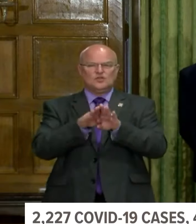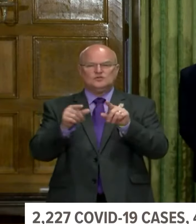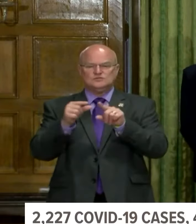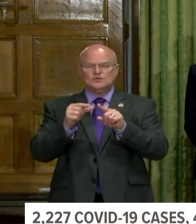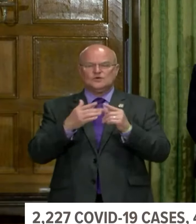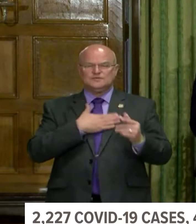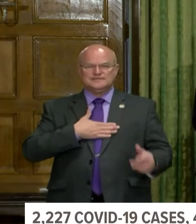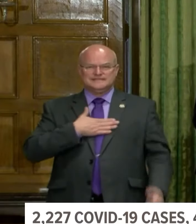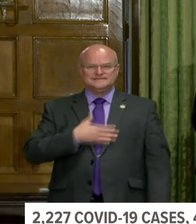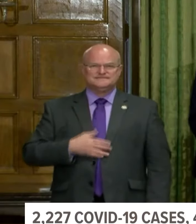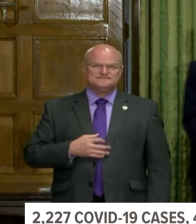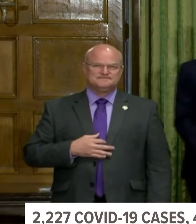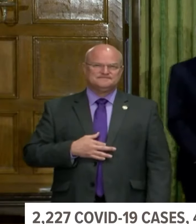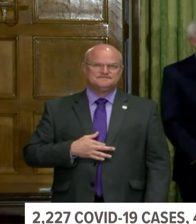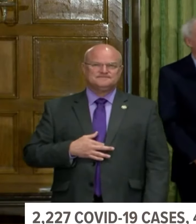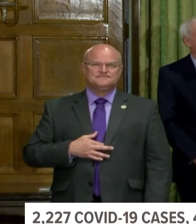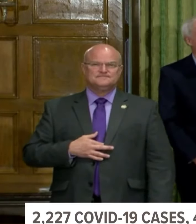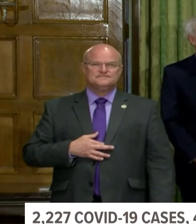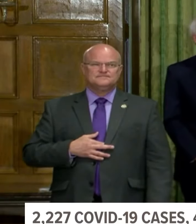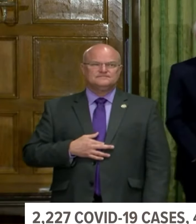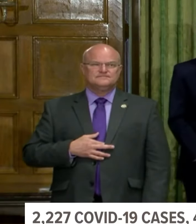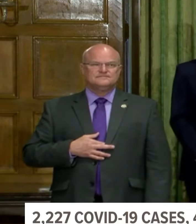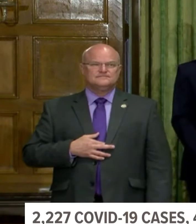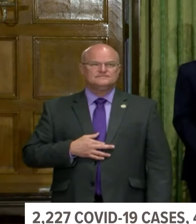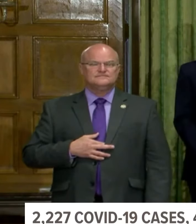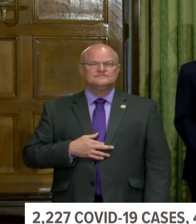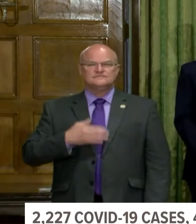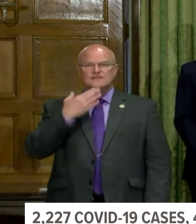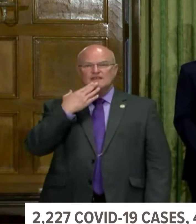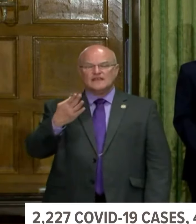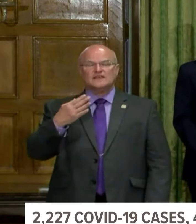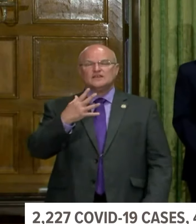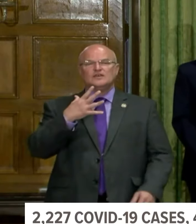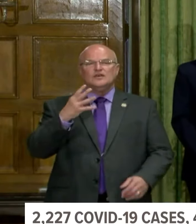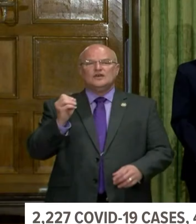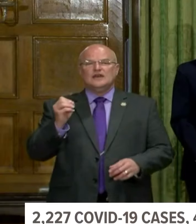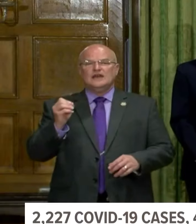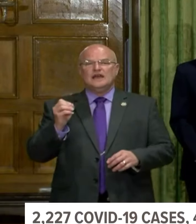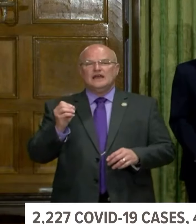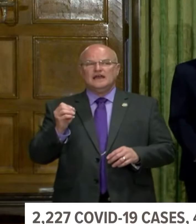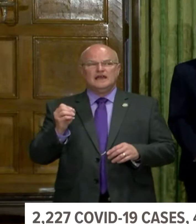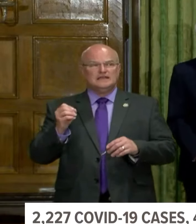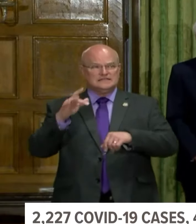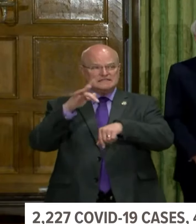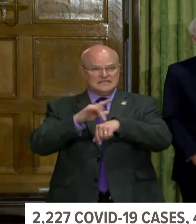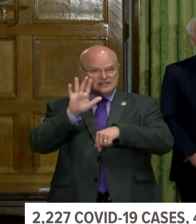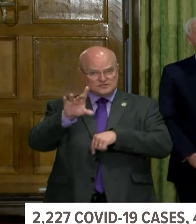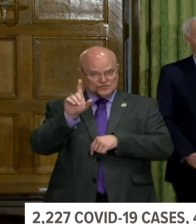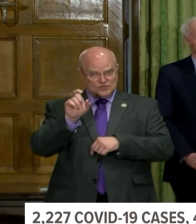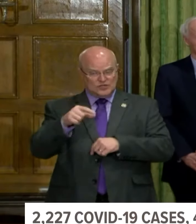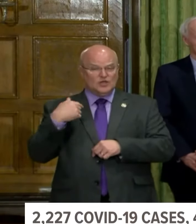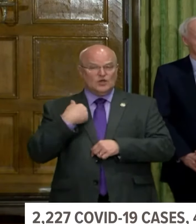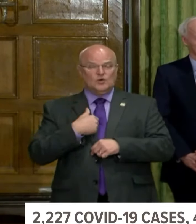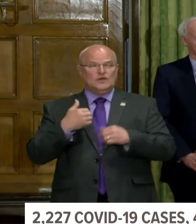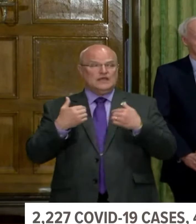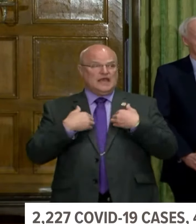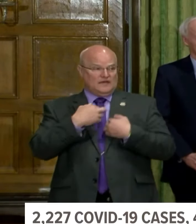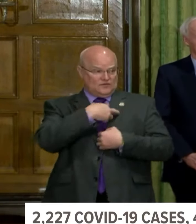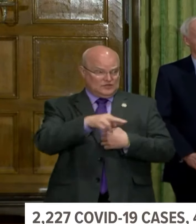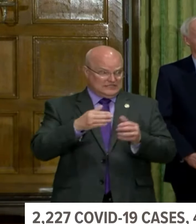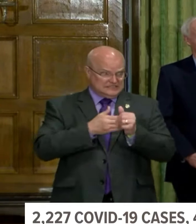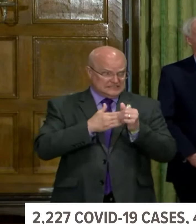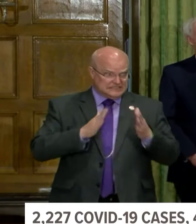word there? Thank you. And just to touch on your question, we've got